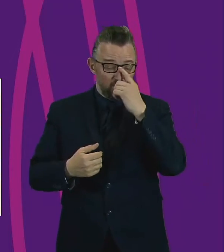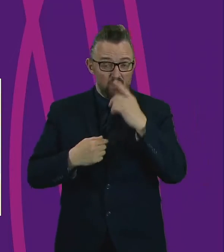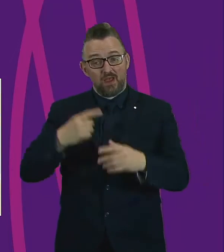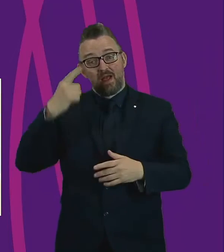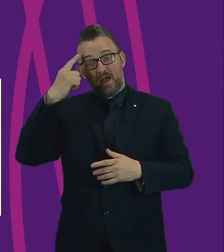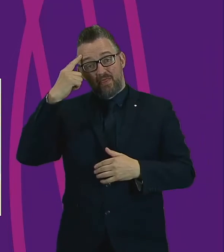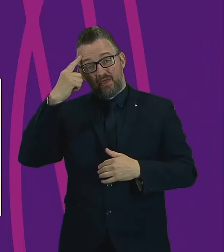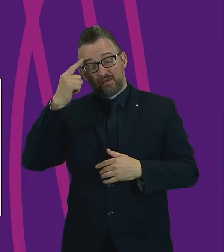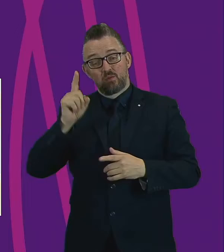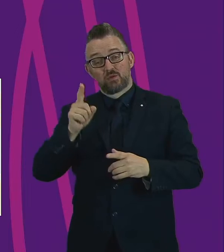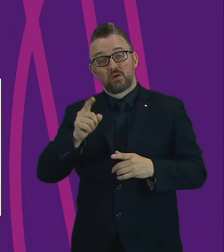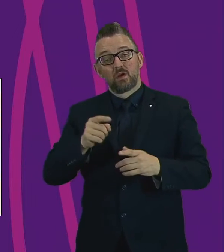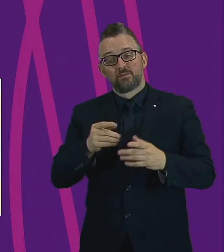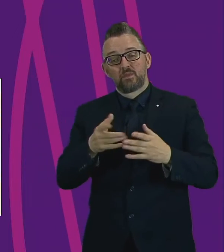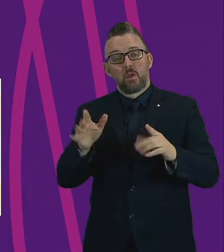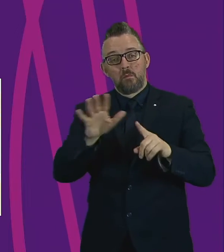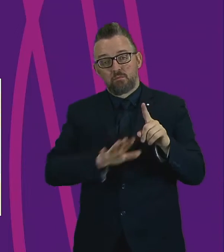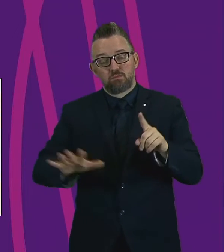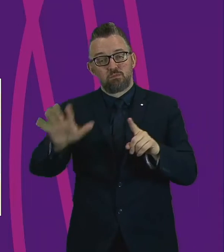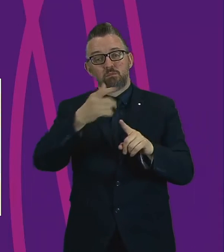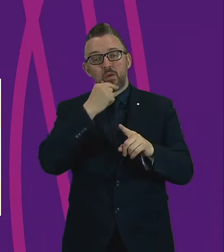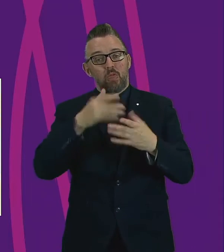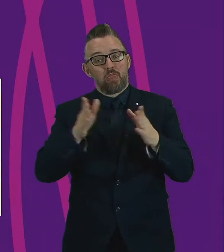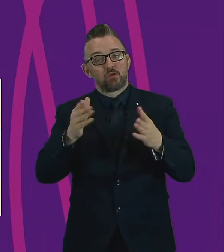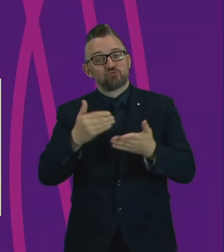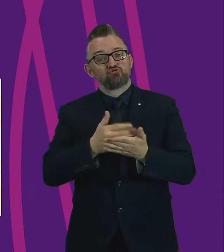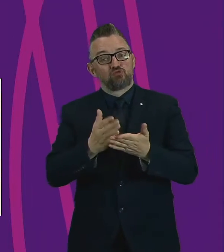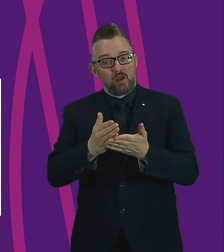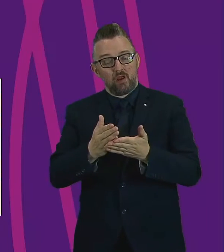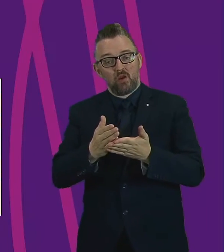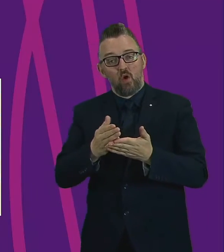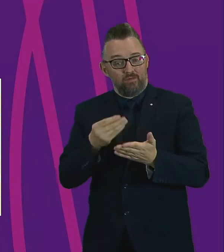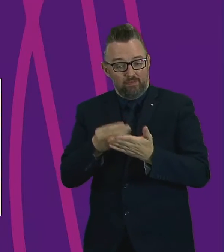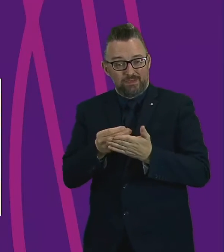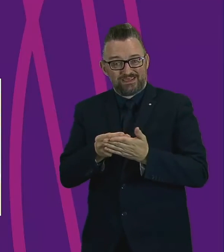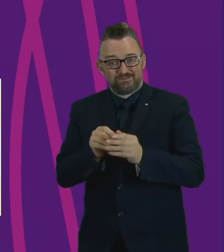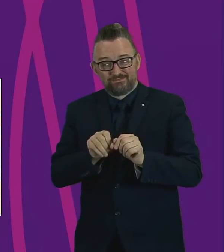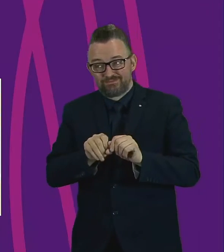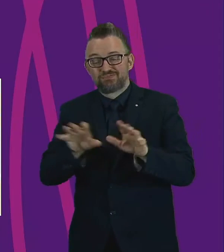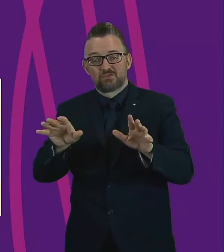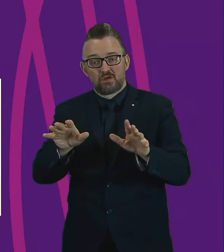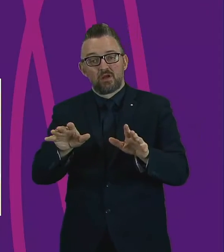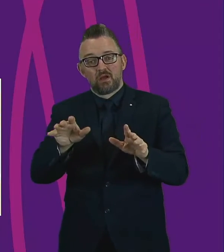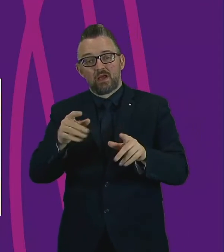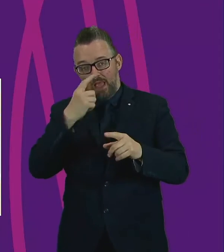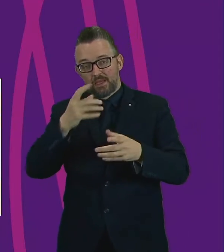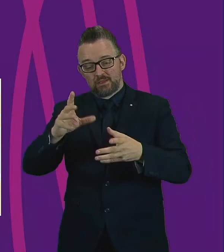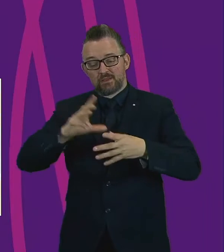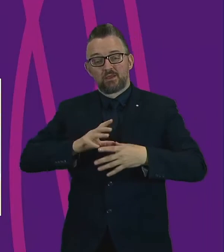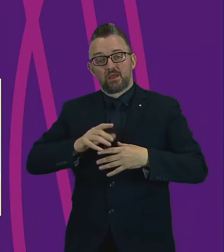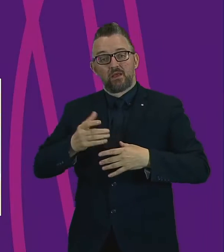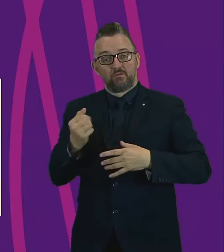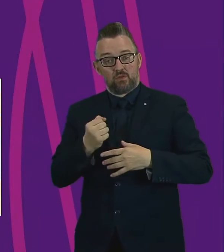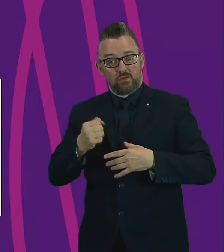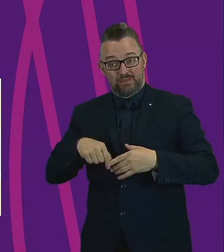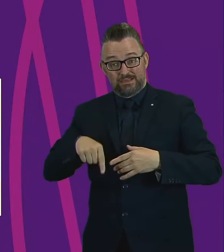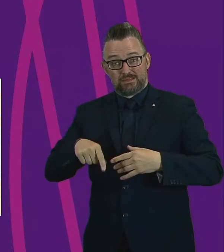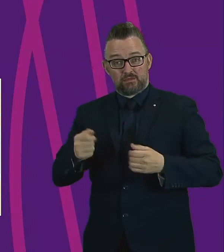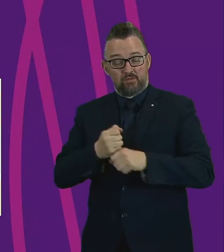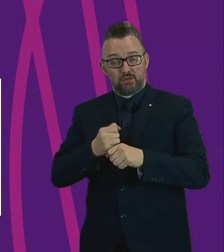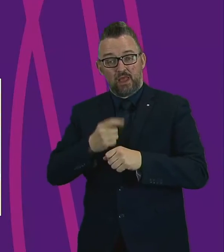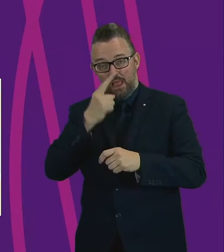that a population share of this quantitative easing is made available to the Scottish administration to tackle economic recovery.